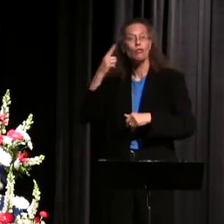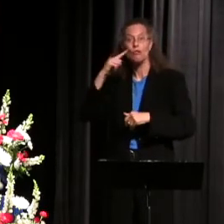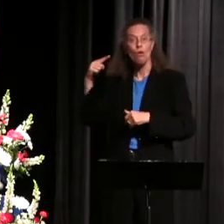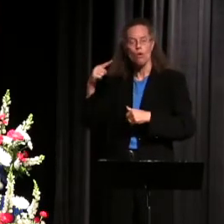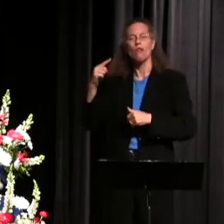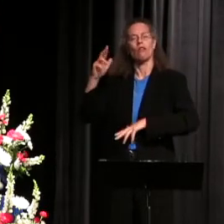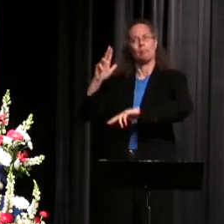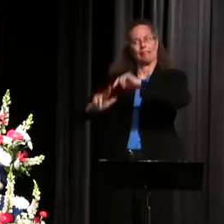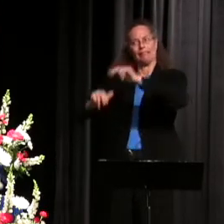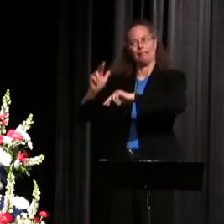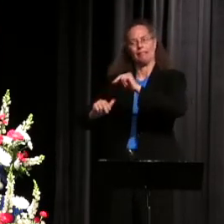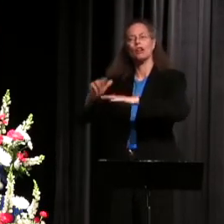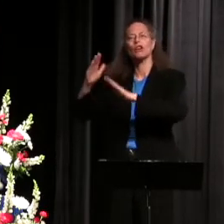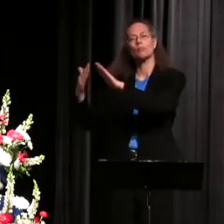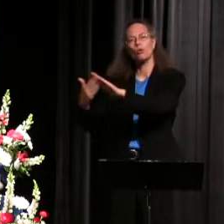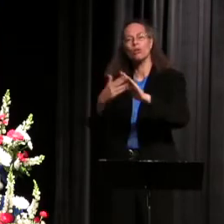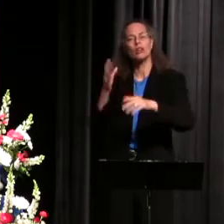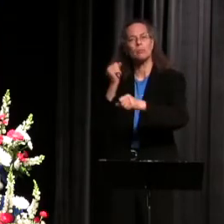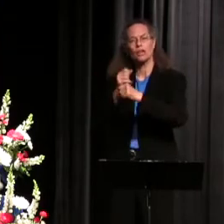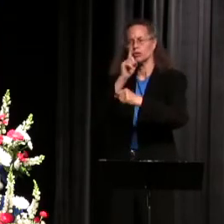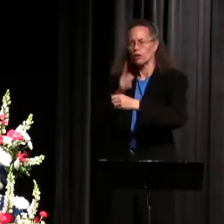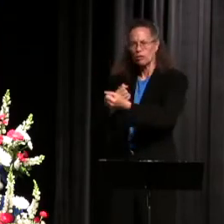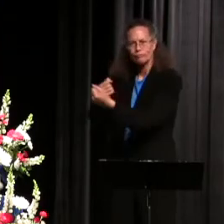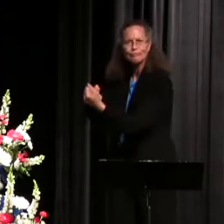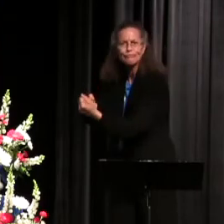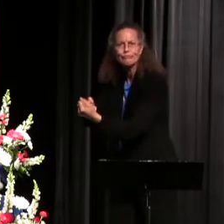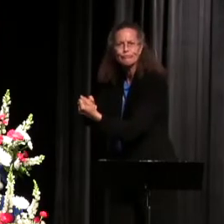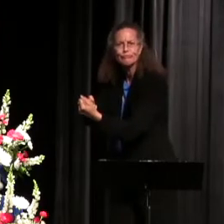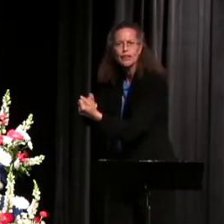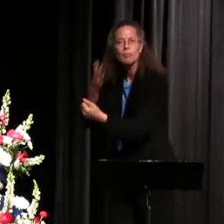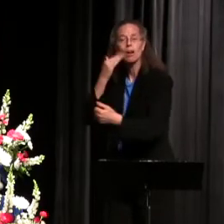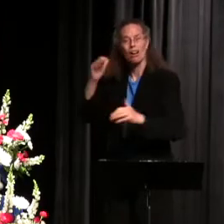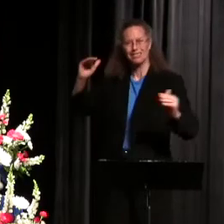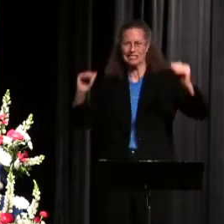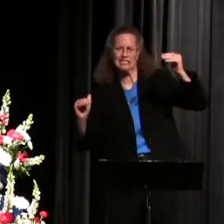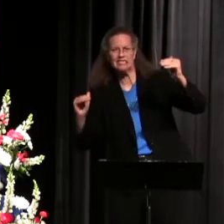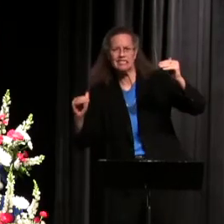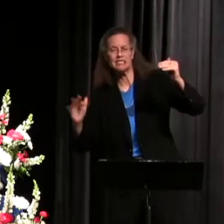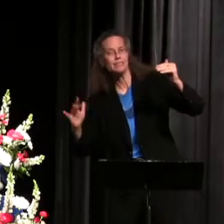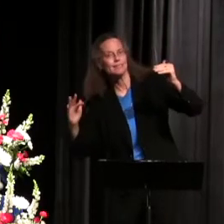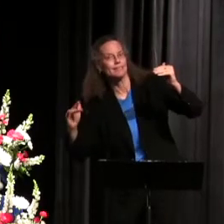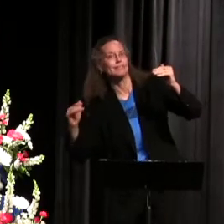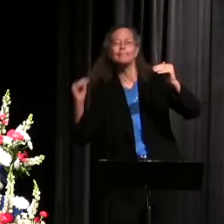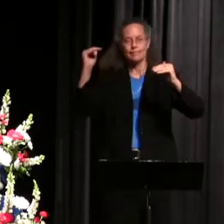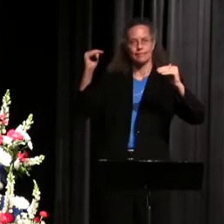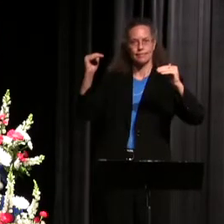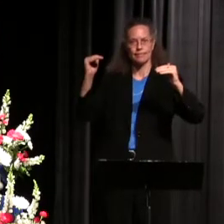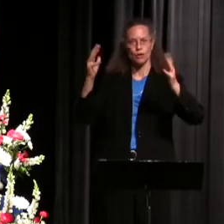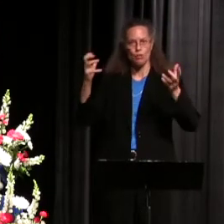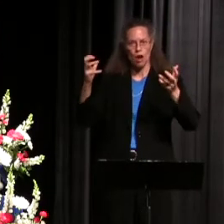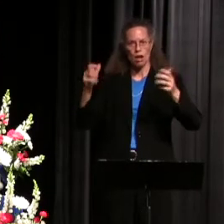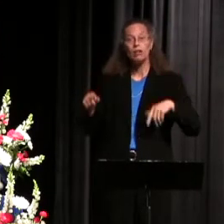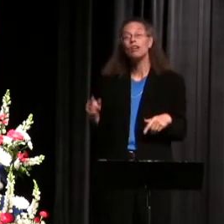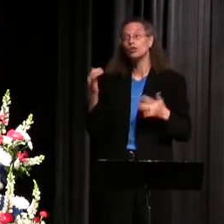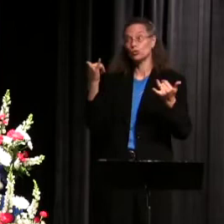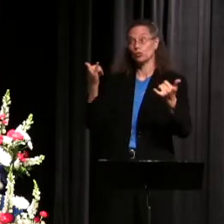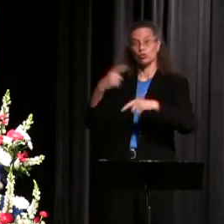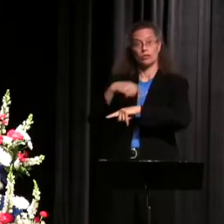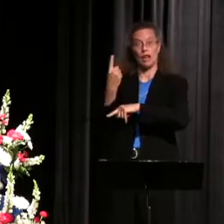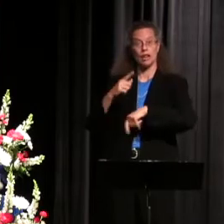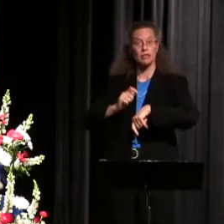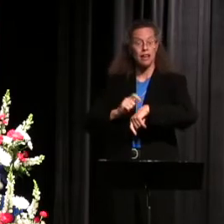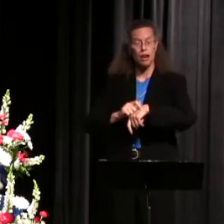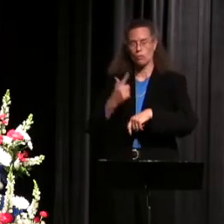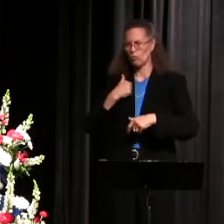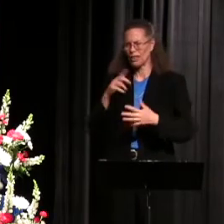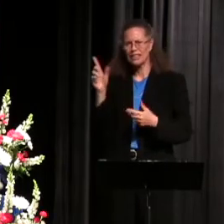rebuild the community and take a stand towards the unequal rights that the Black culture receives. In today's world, we need young,